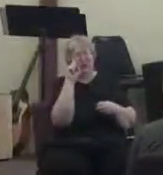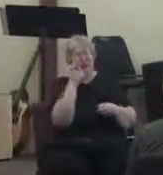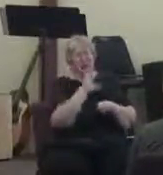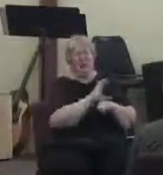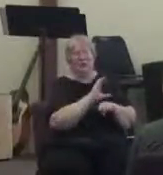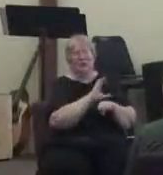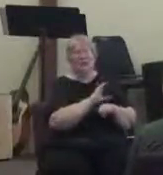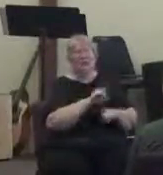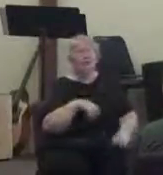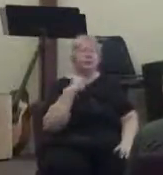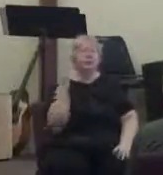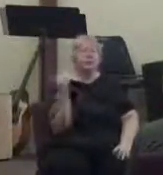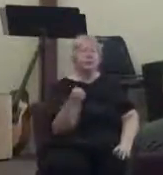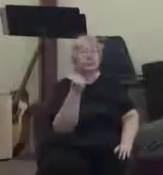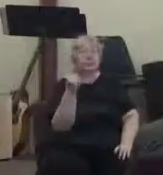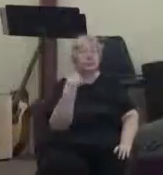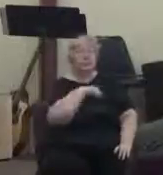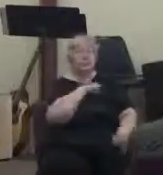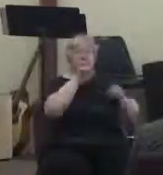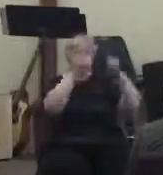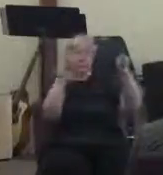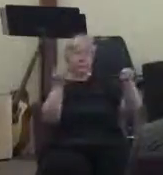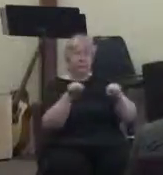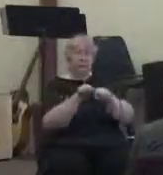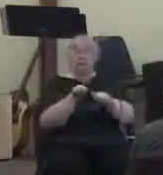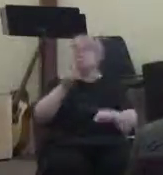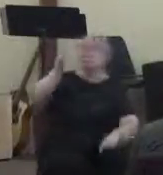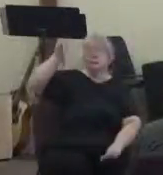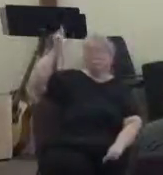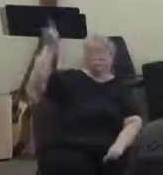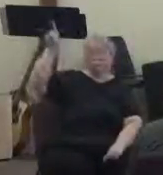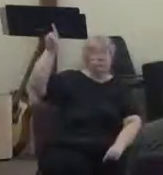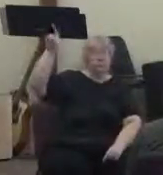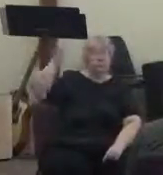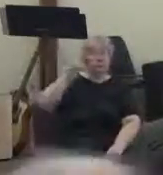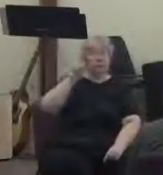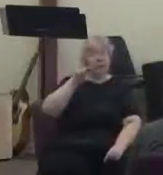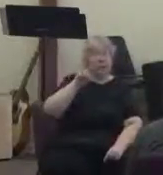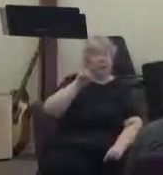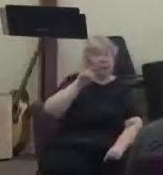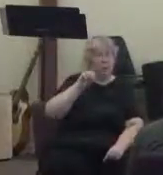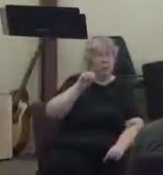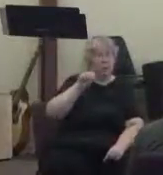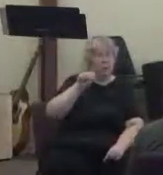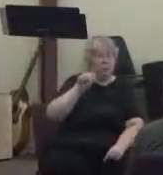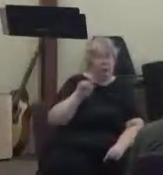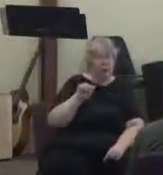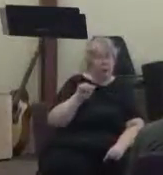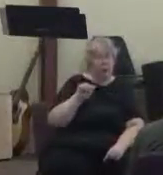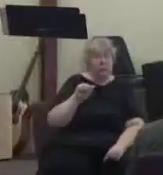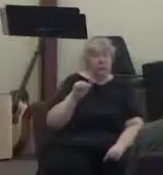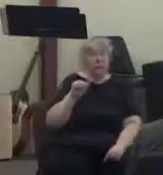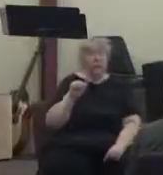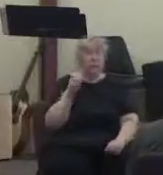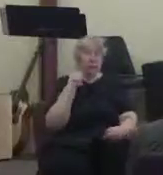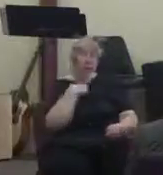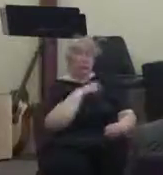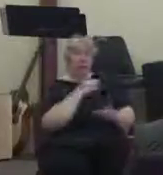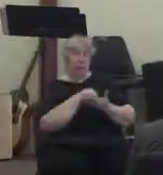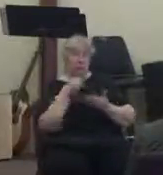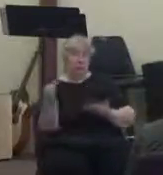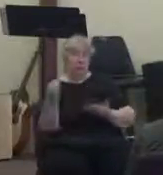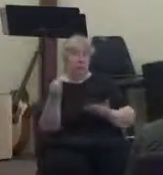Saturday, we've got a sign up the angle at the Redwood Bowling Alley that was purchased for us, and we've got